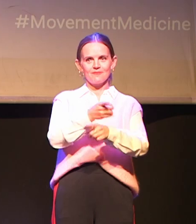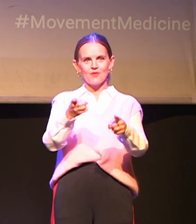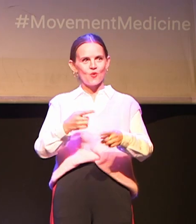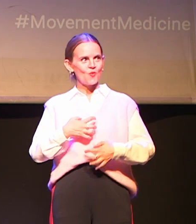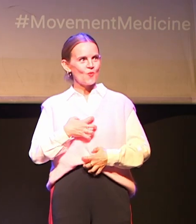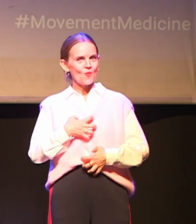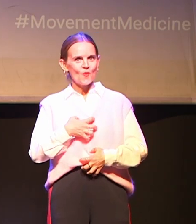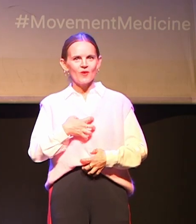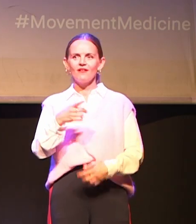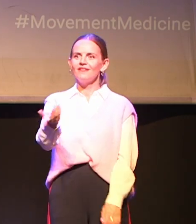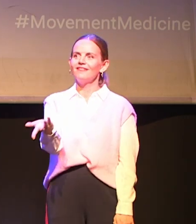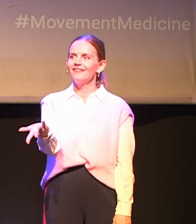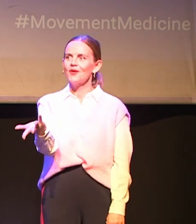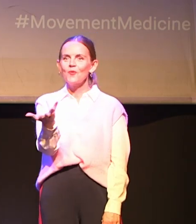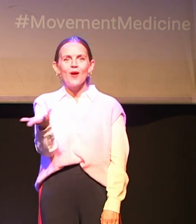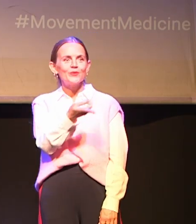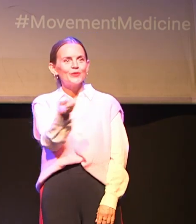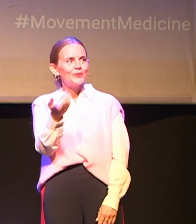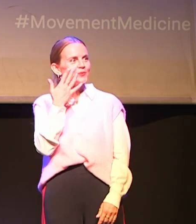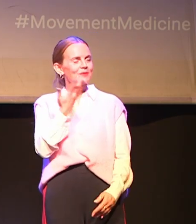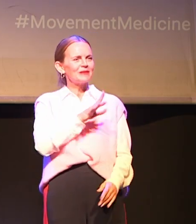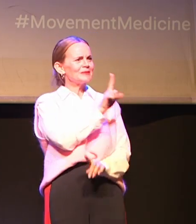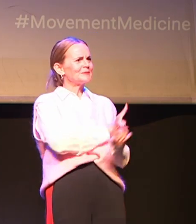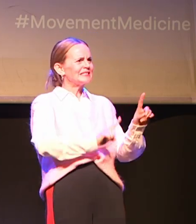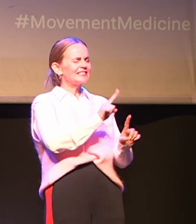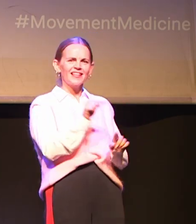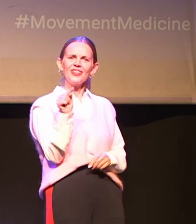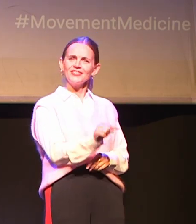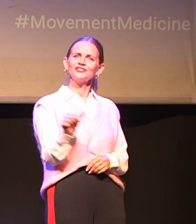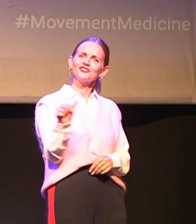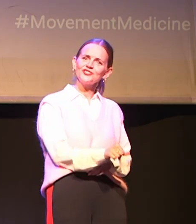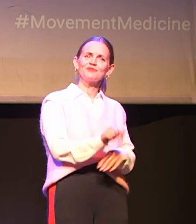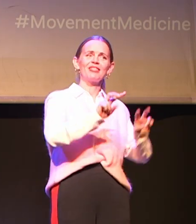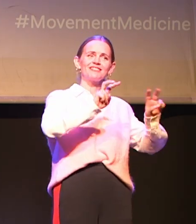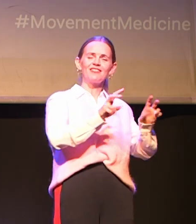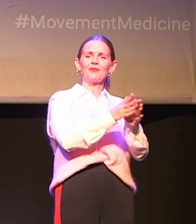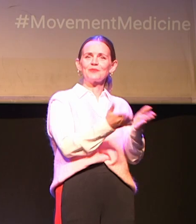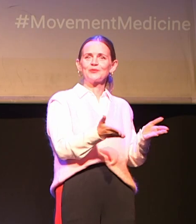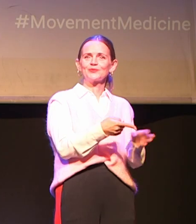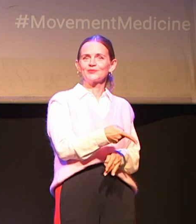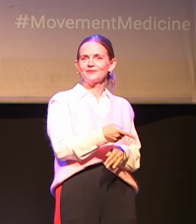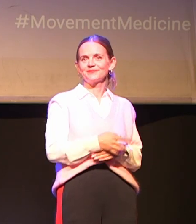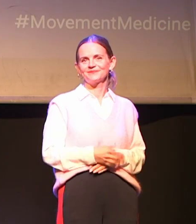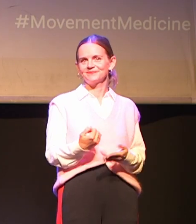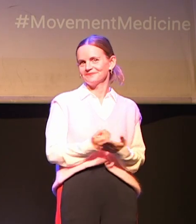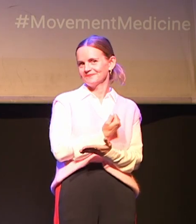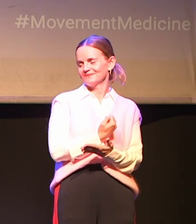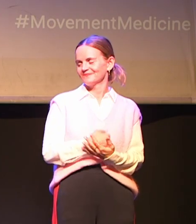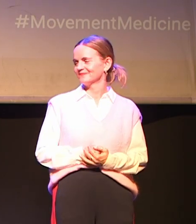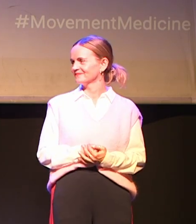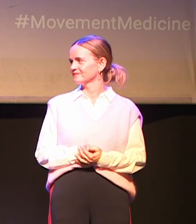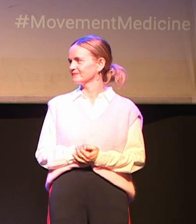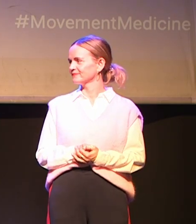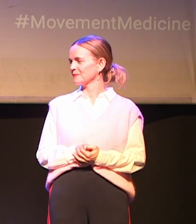where were y'all when I was in those meetings? I was like, "This is the title." Um, but